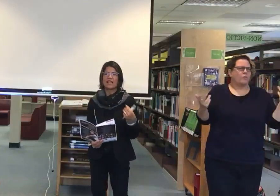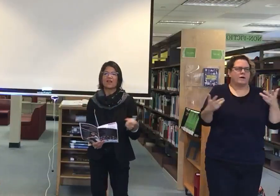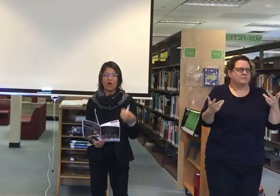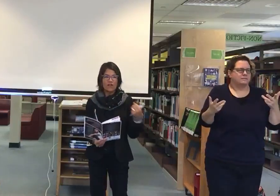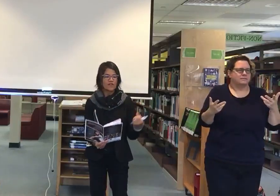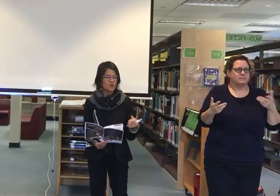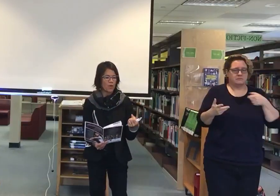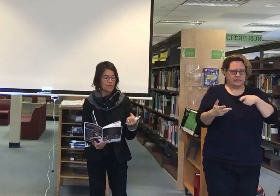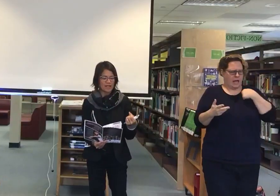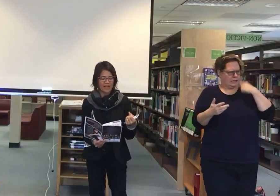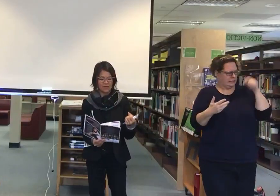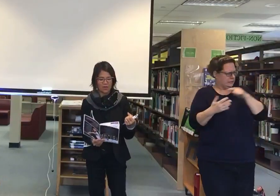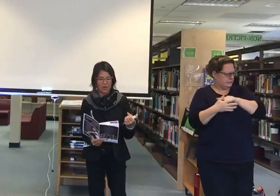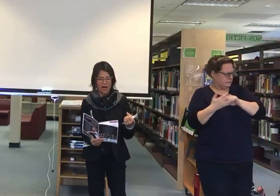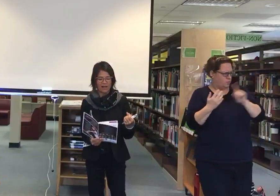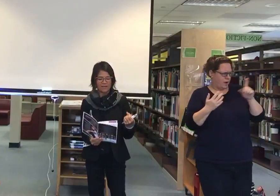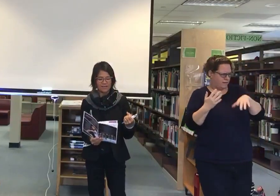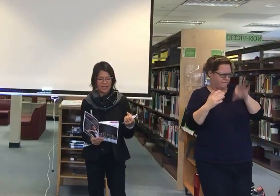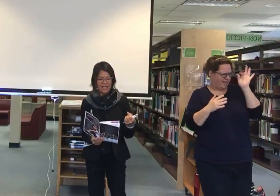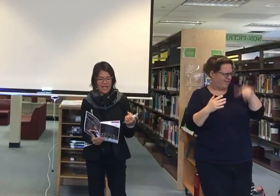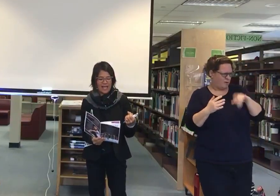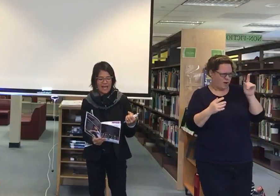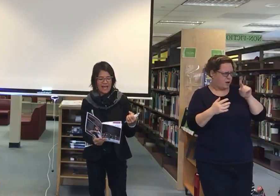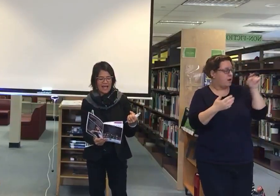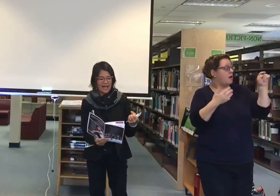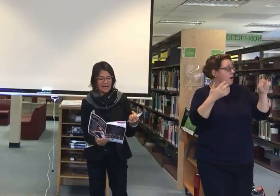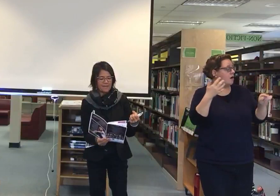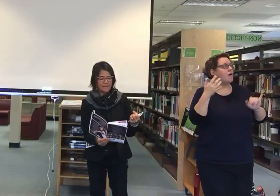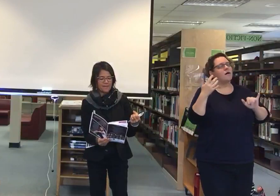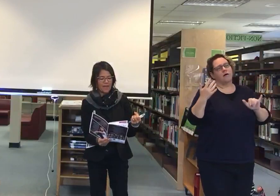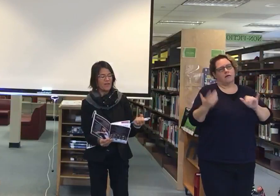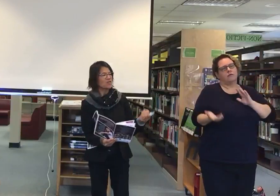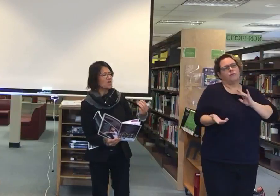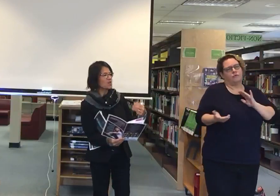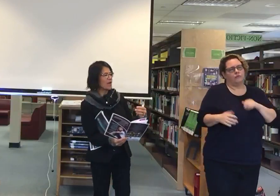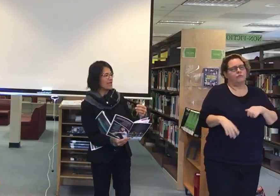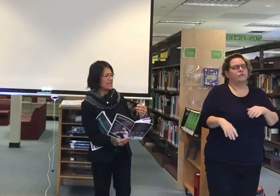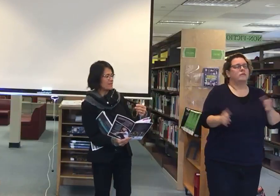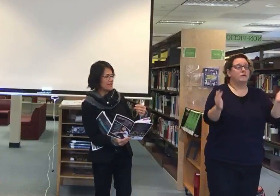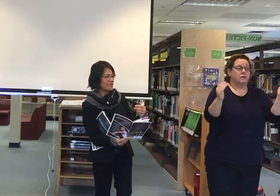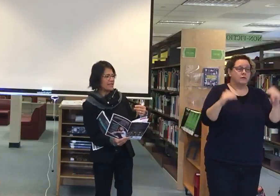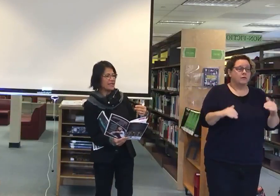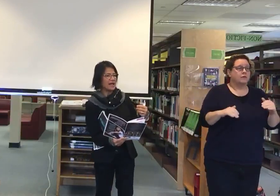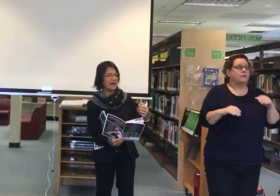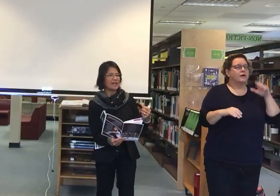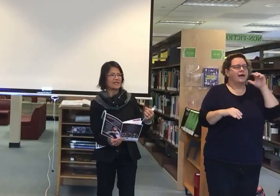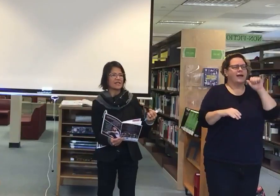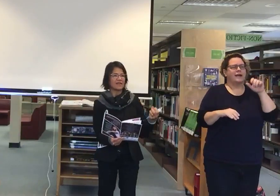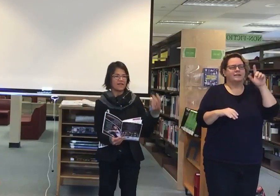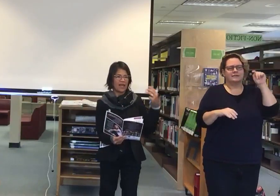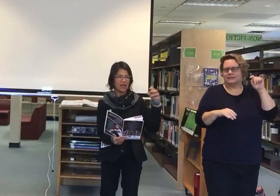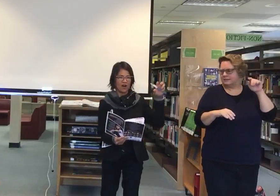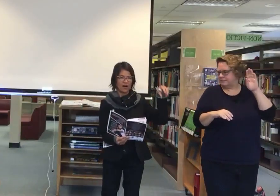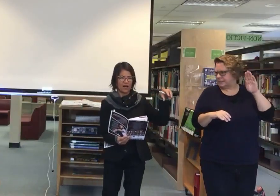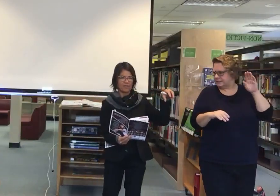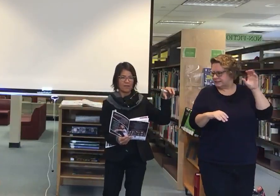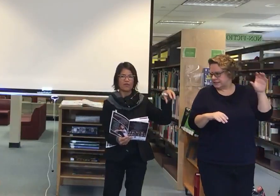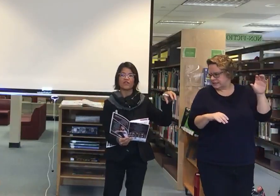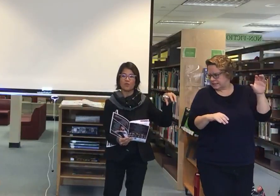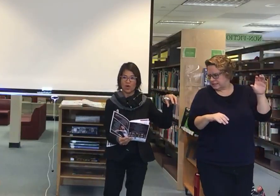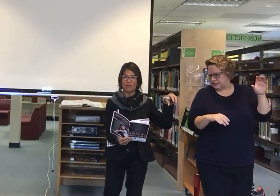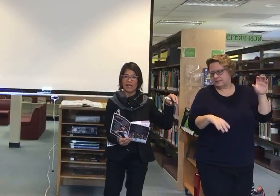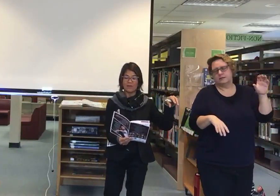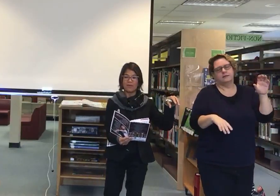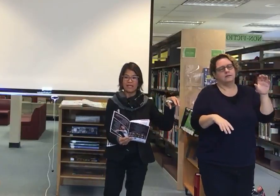agencies to get all of the supports that they require. And then there's also ATBC, and they are